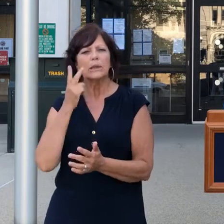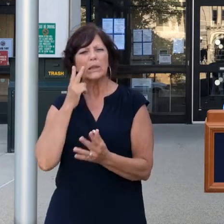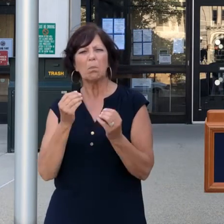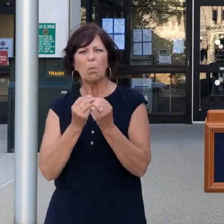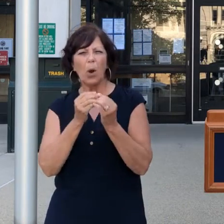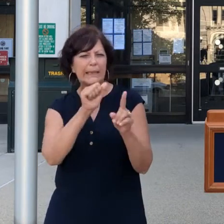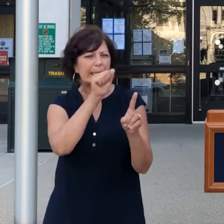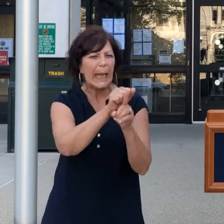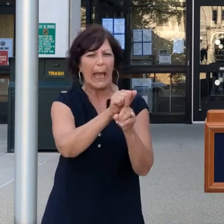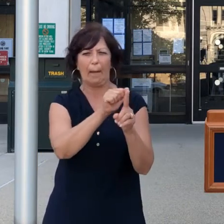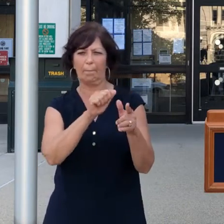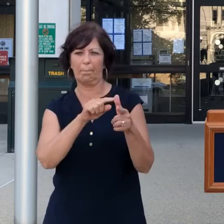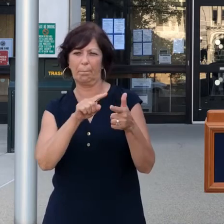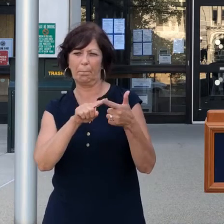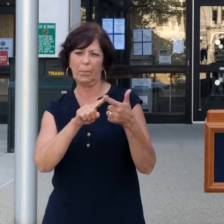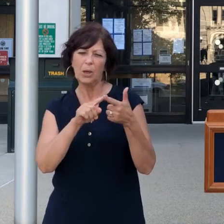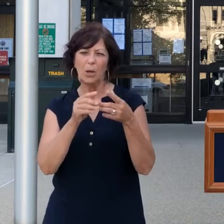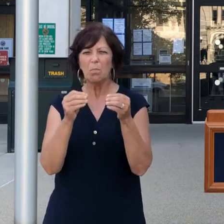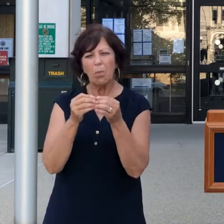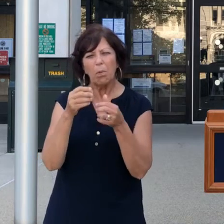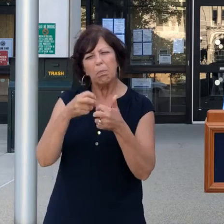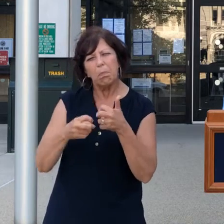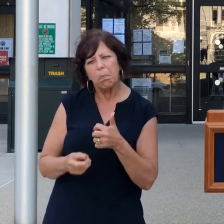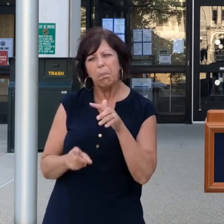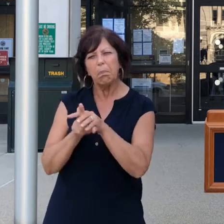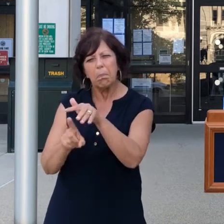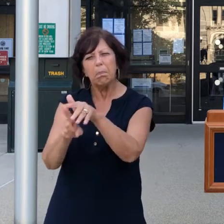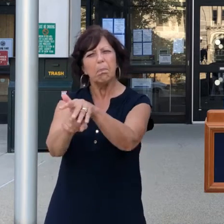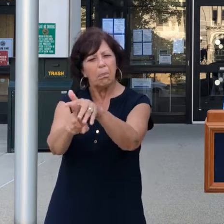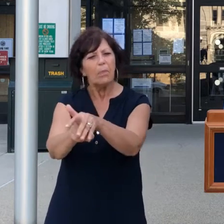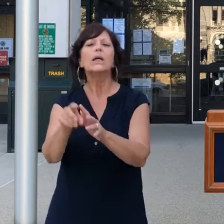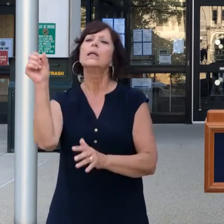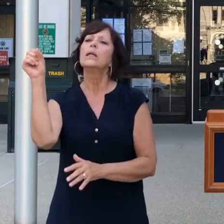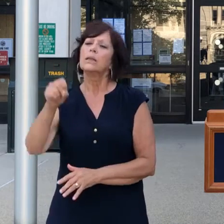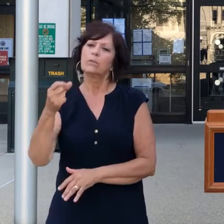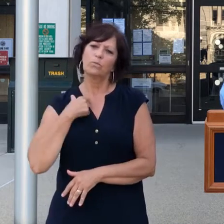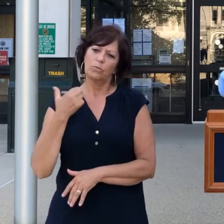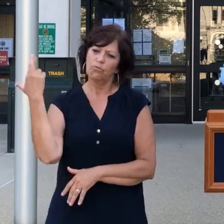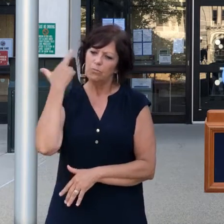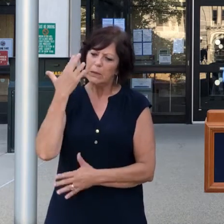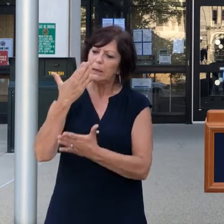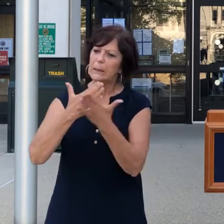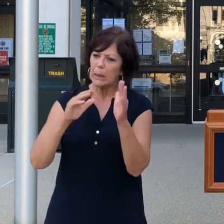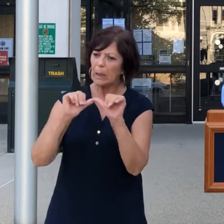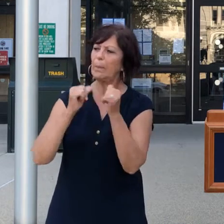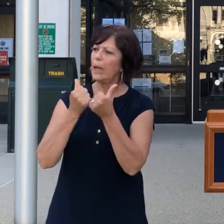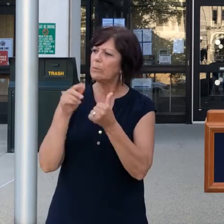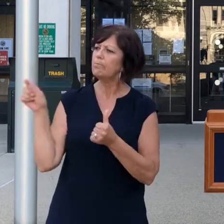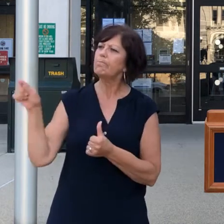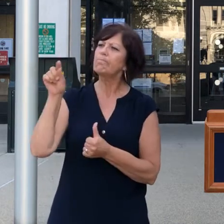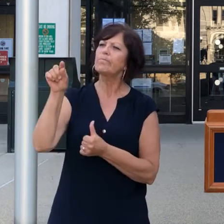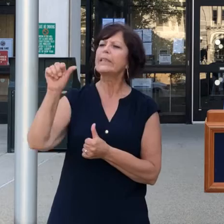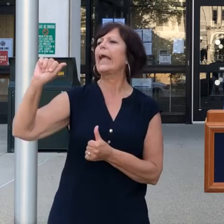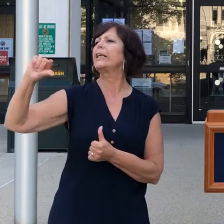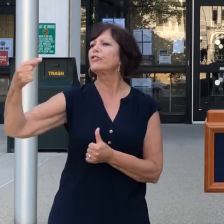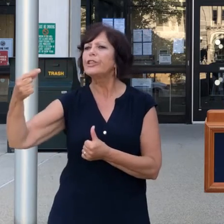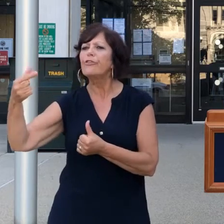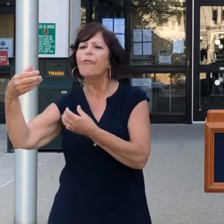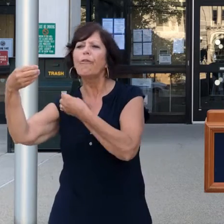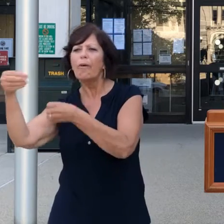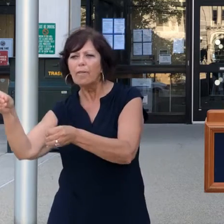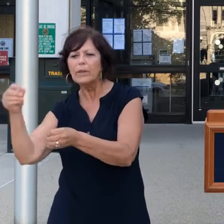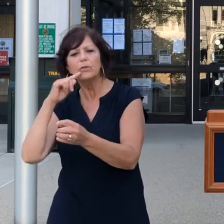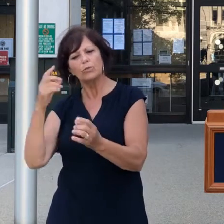scams, we were seeing more problems, and we realized that even though there are some agencies out there, including the Attorney General's office, which